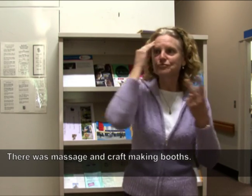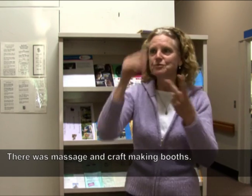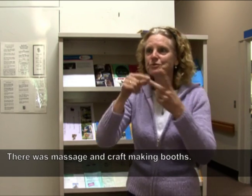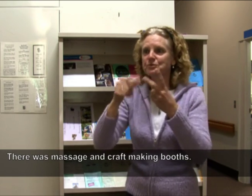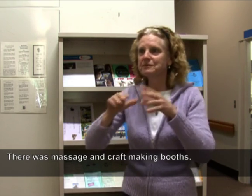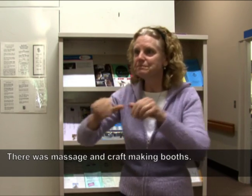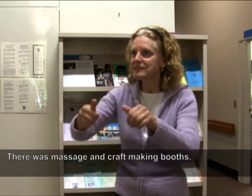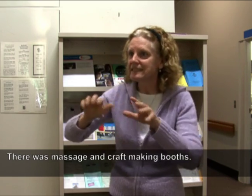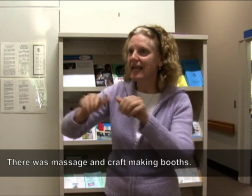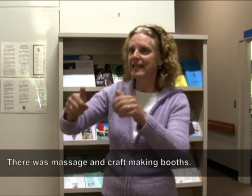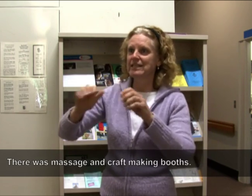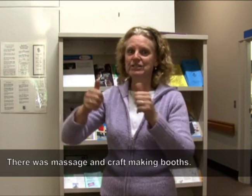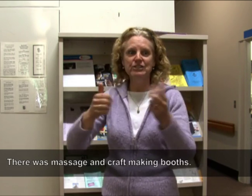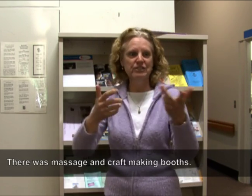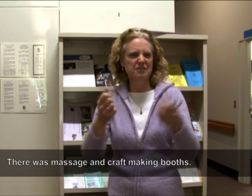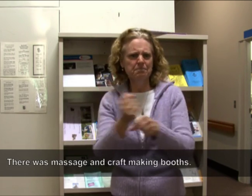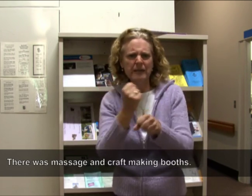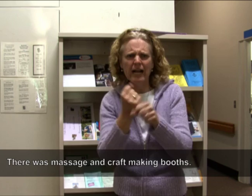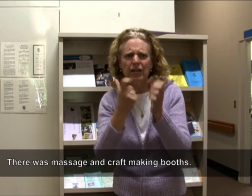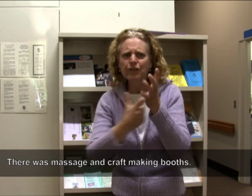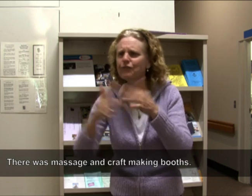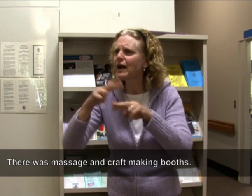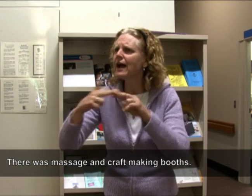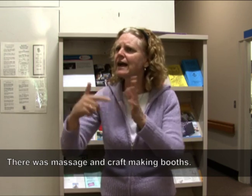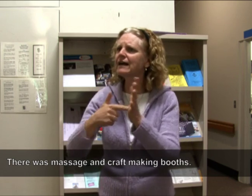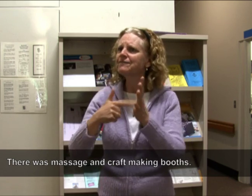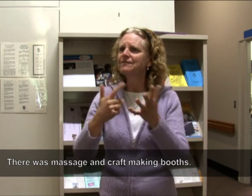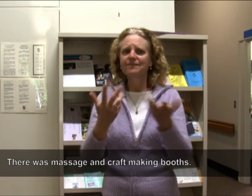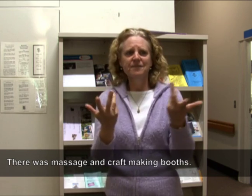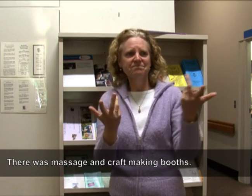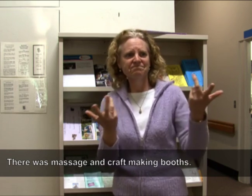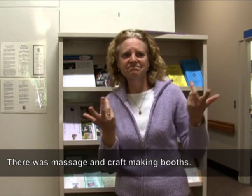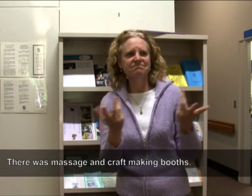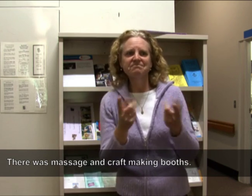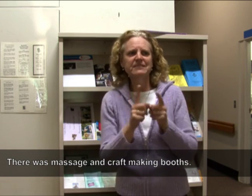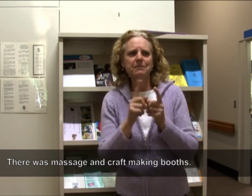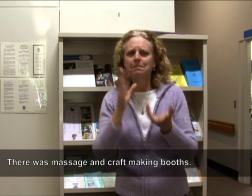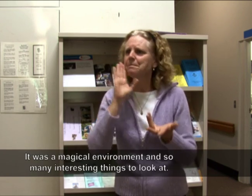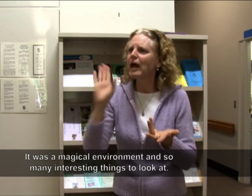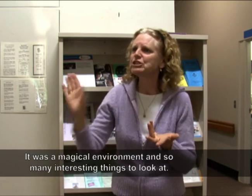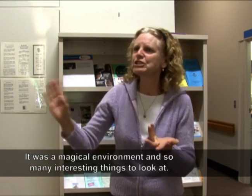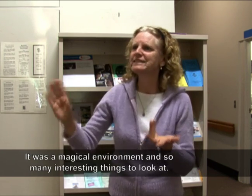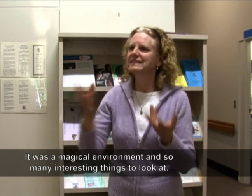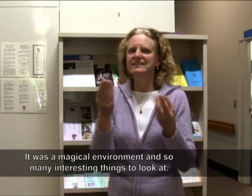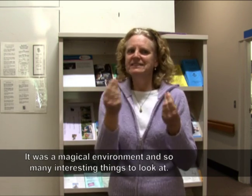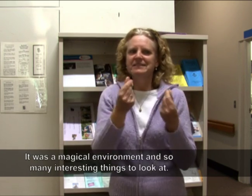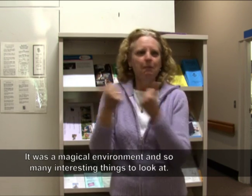stations in the various rooms. There was massage, craft making booths. Yeah, it was a magical